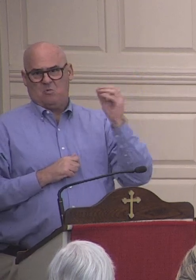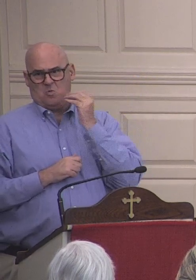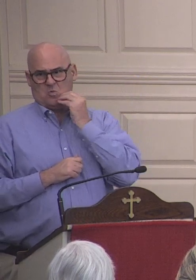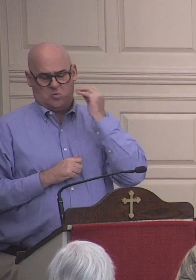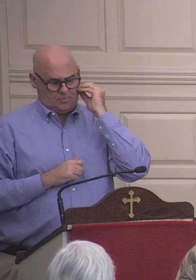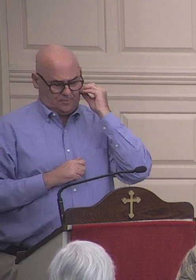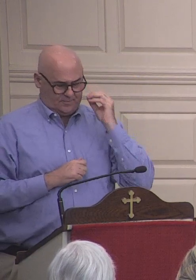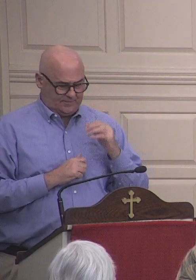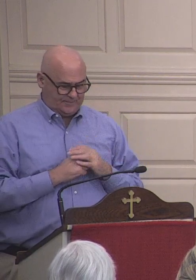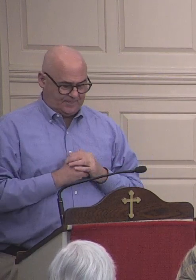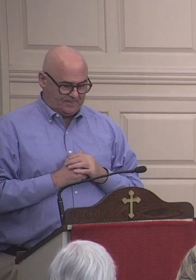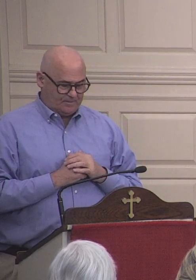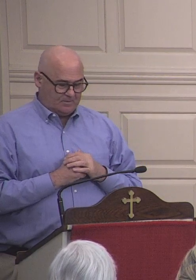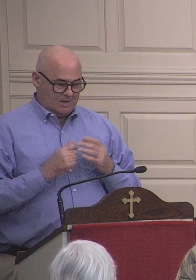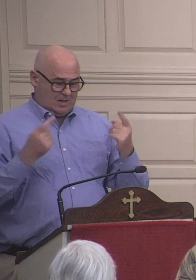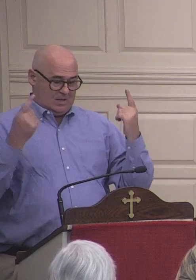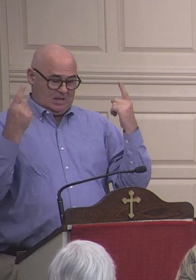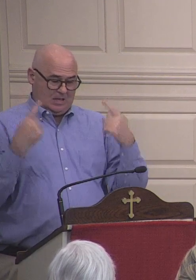a woman came.